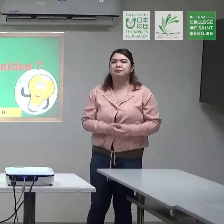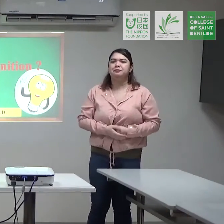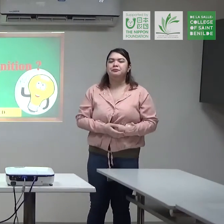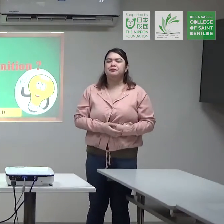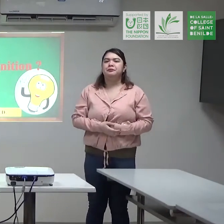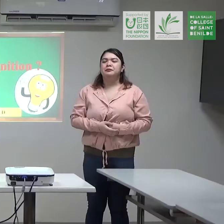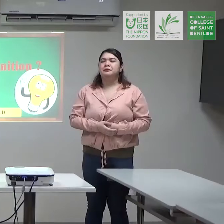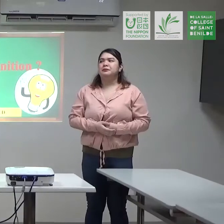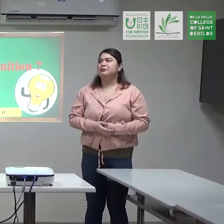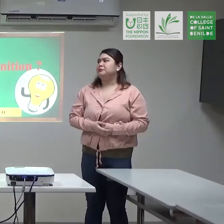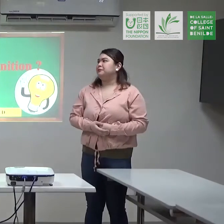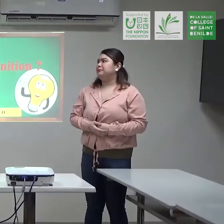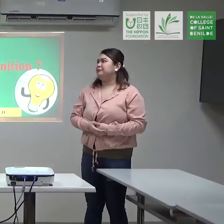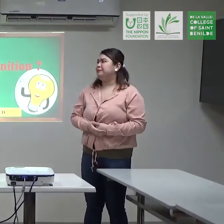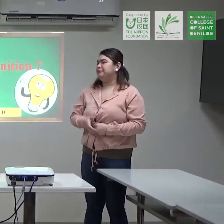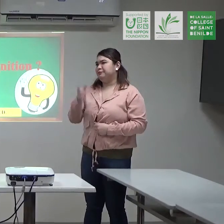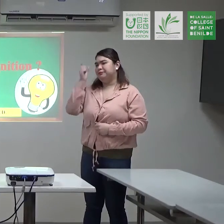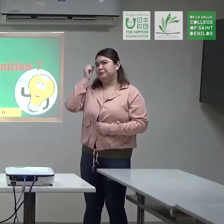popular